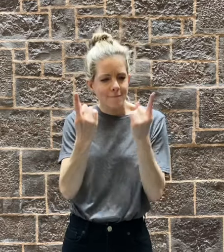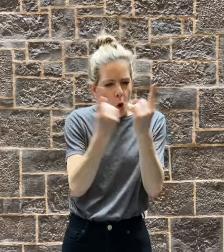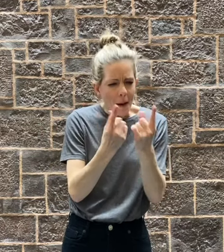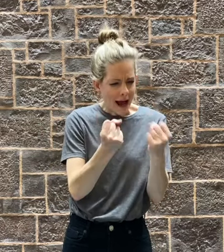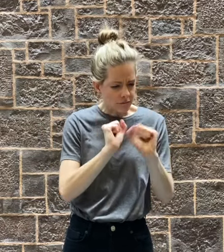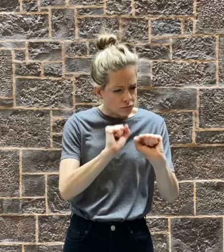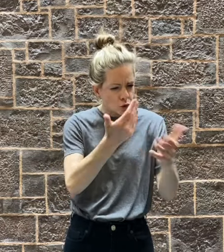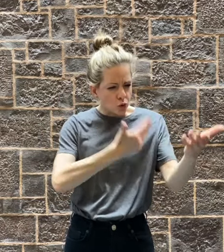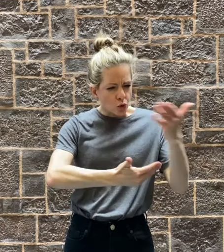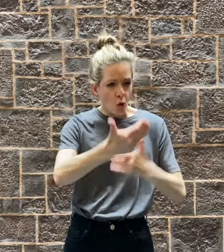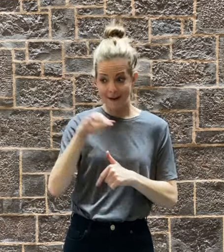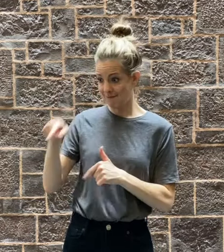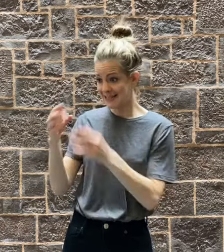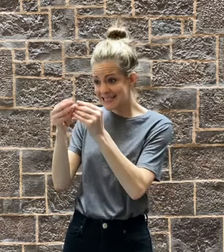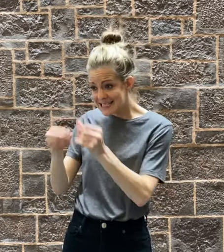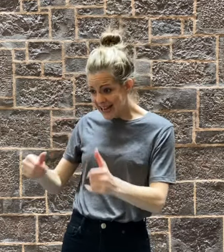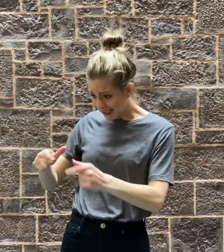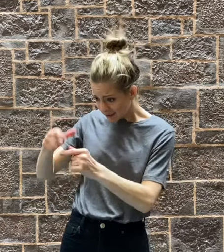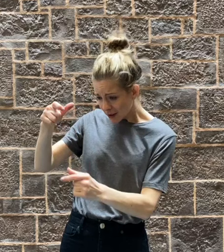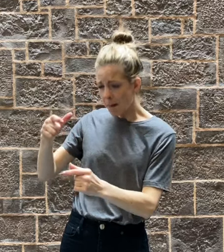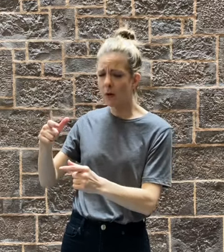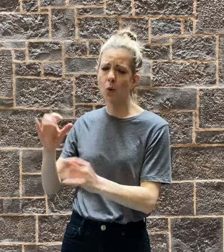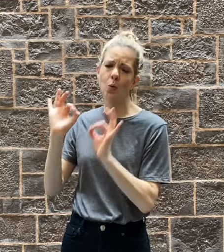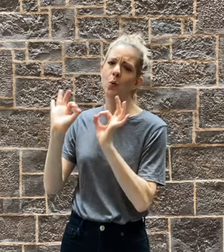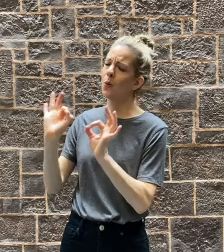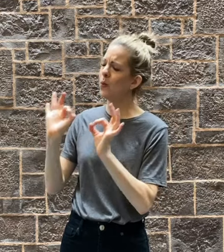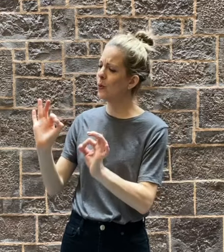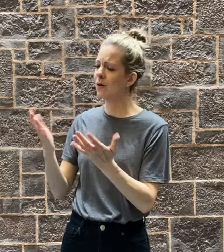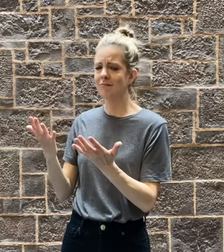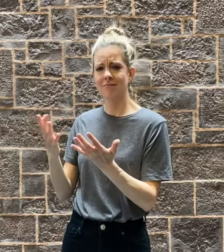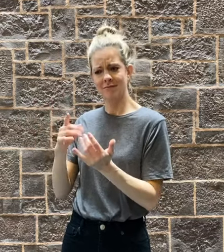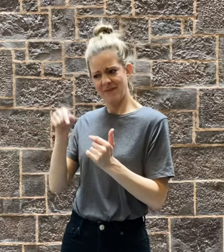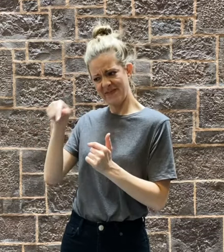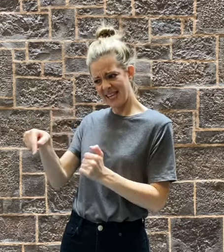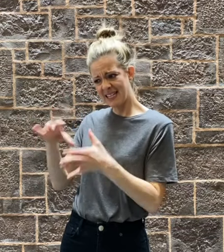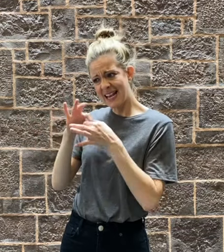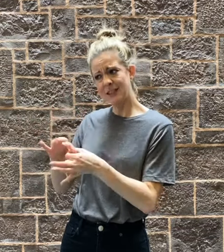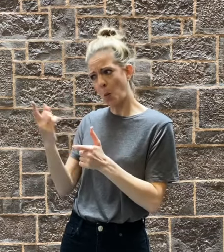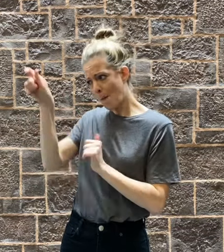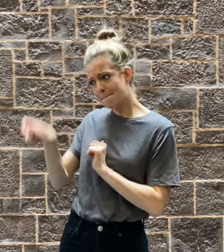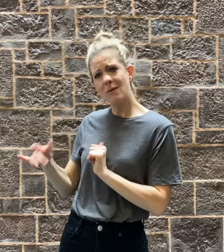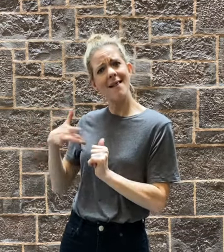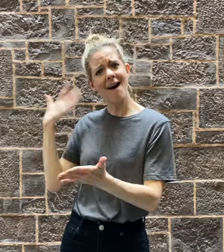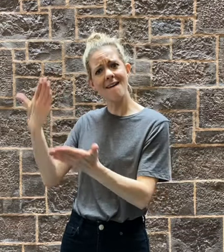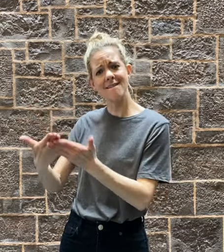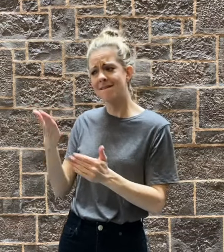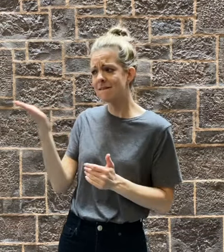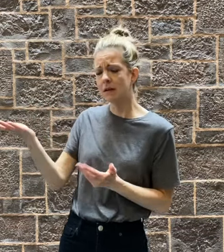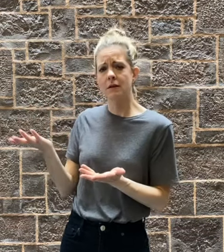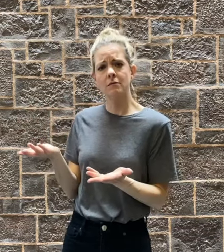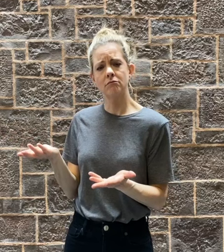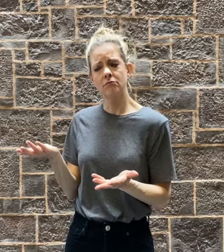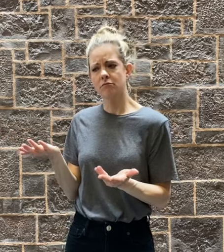so. Because it's a record of one person's life, but it's also an invitation to find out about Ivor